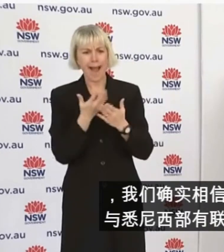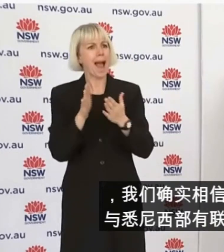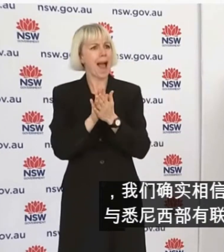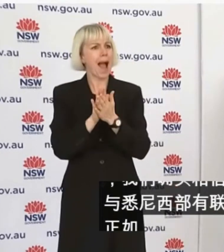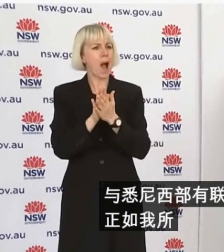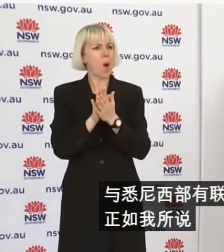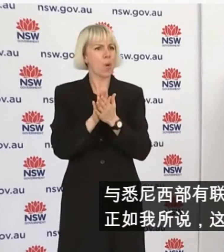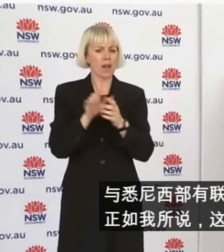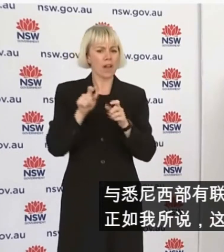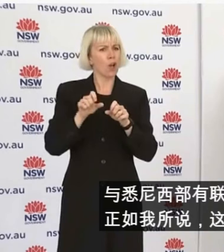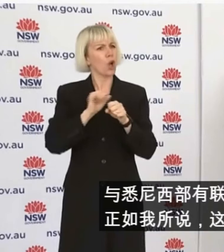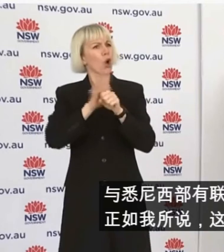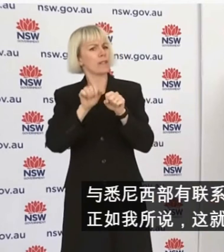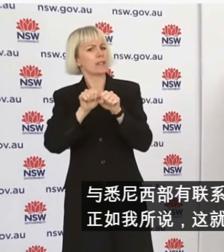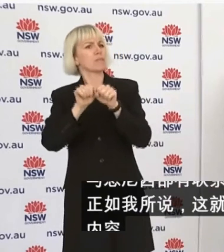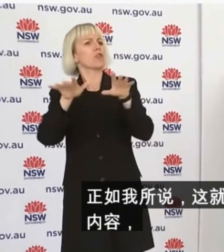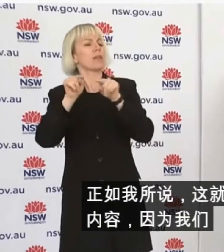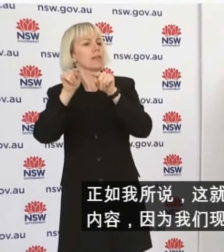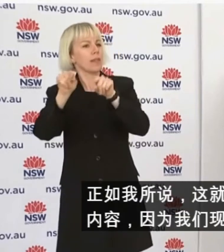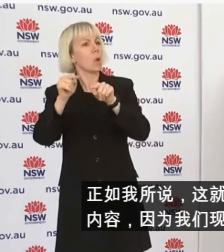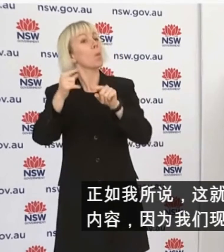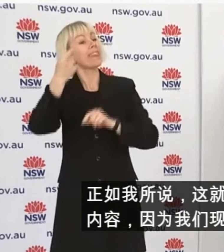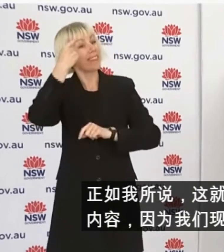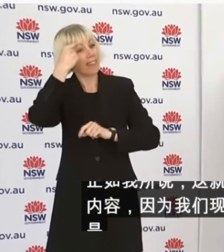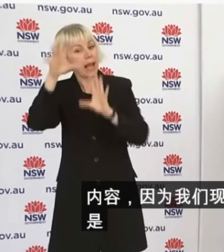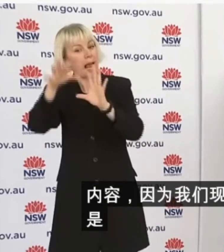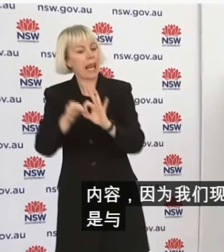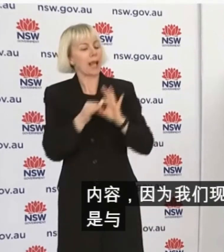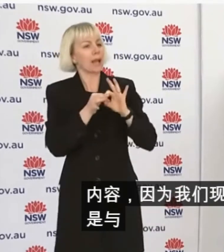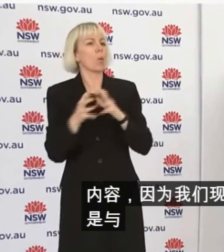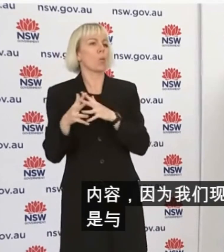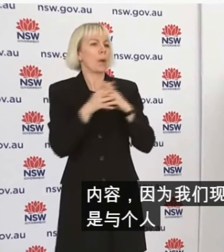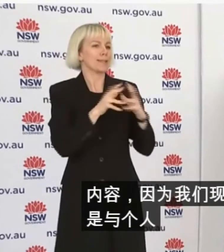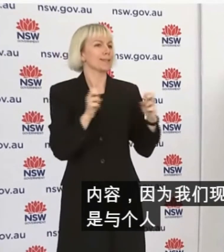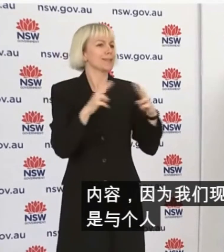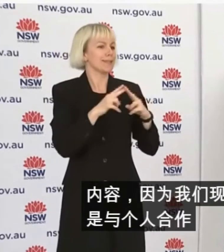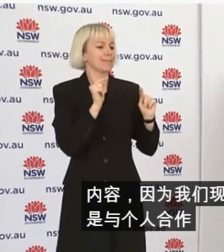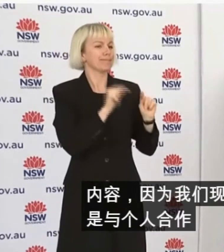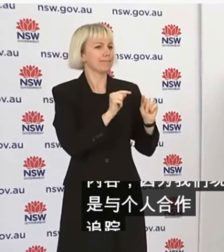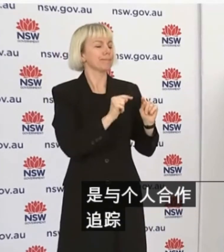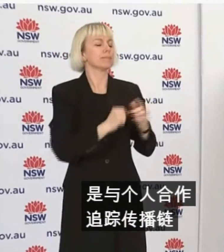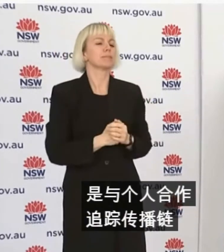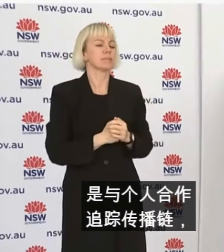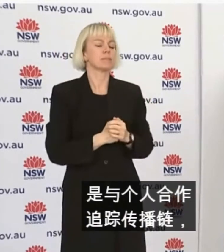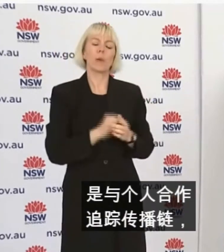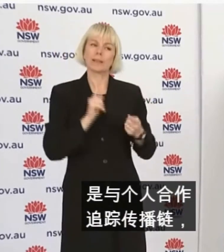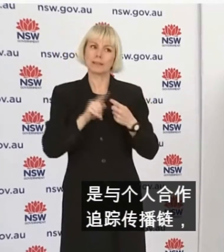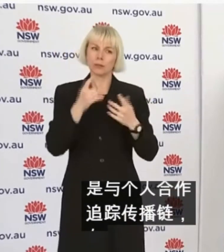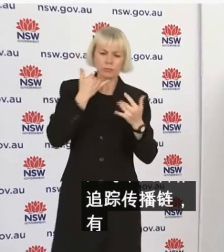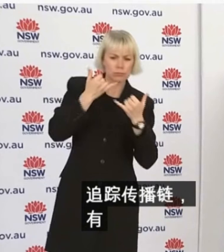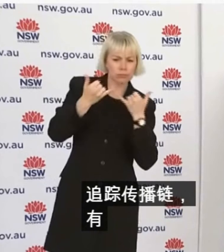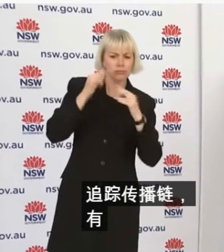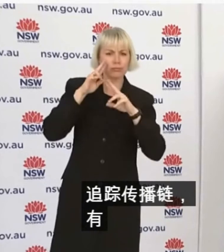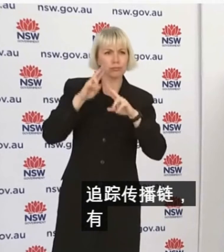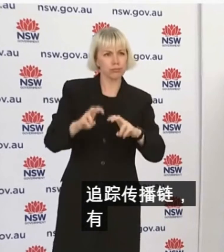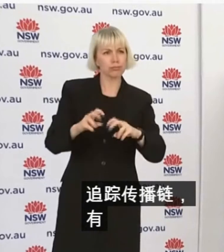Sydney. As I said, that's all I'm prepared to say on the matter, because our focus is working with individuals to track down the chains of transmission.